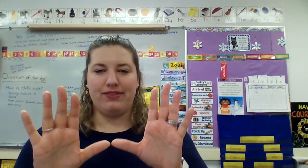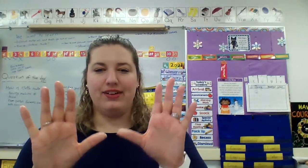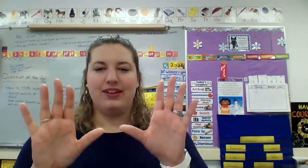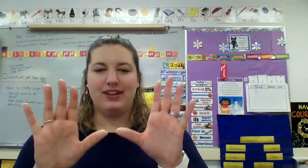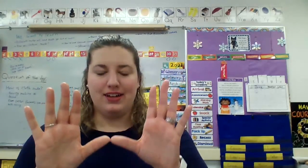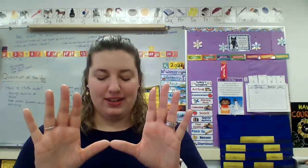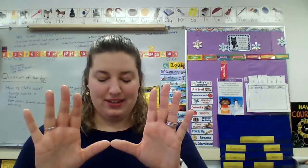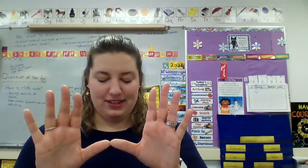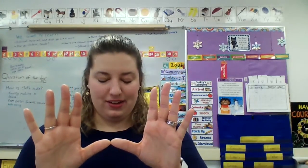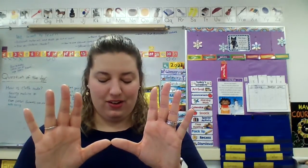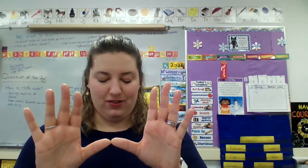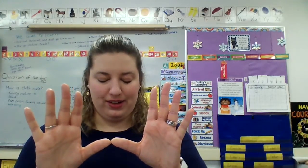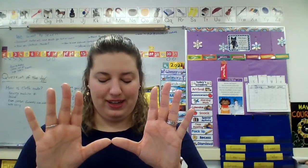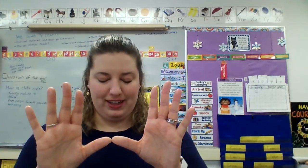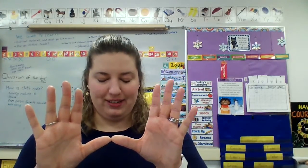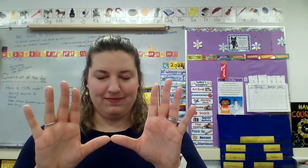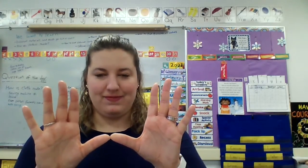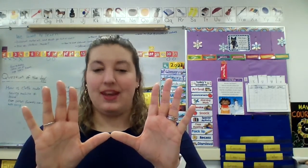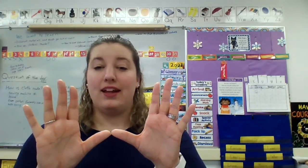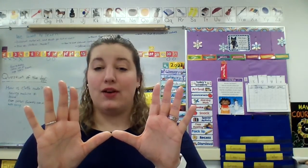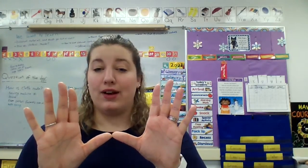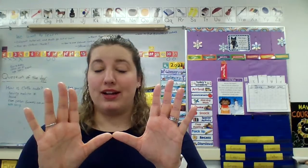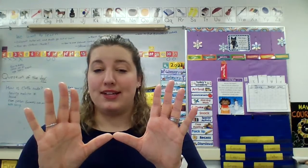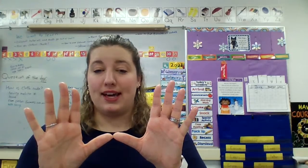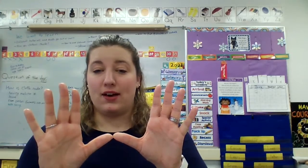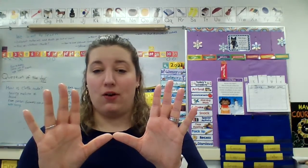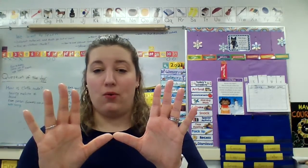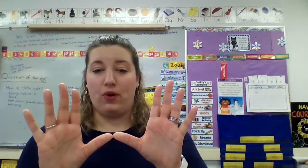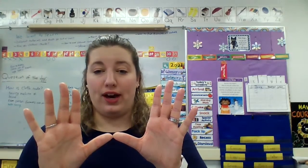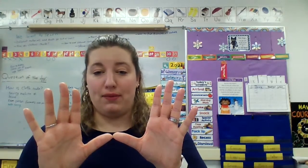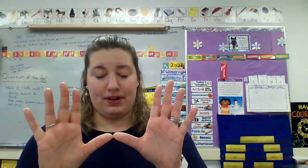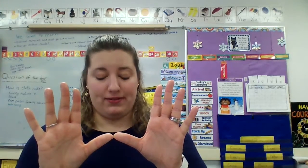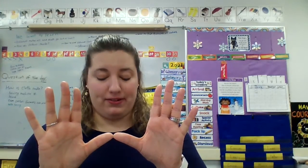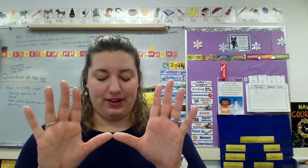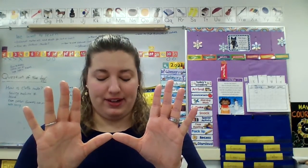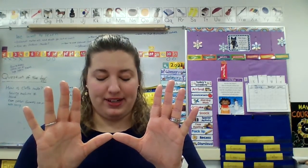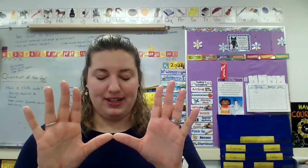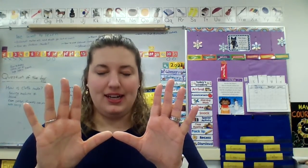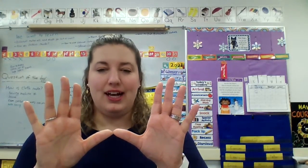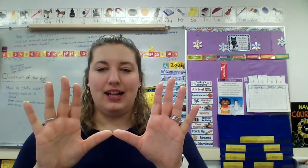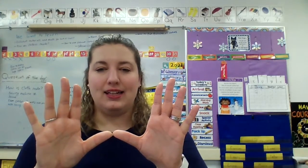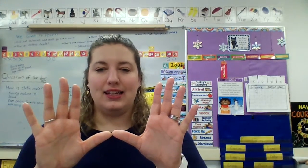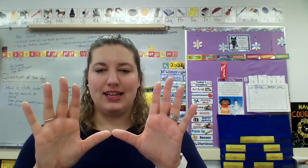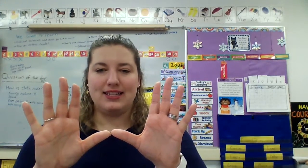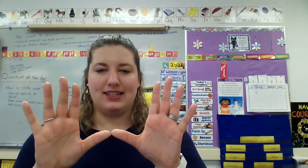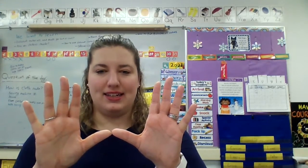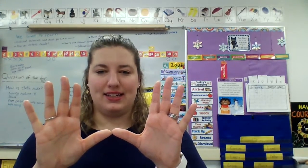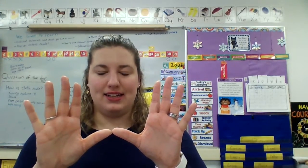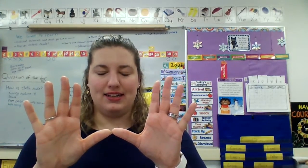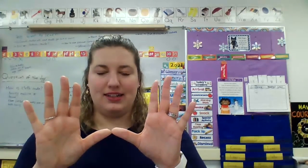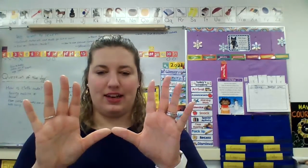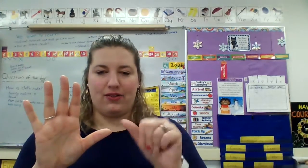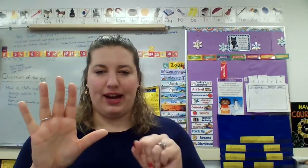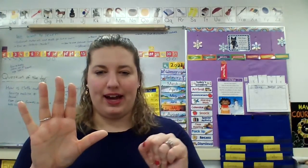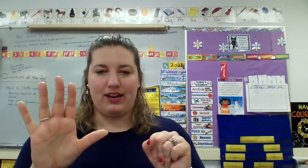snowy. Now we're going to take away part of a word. Listed, take away add and